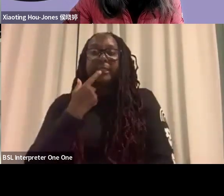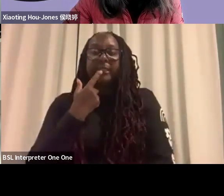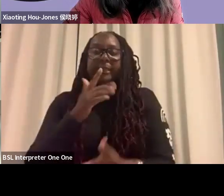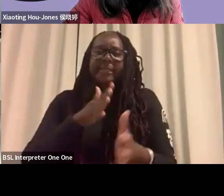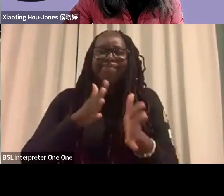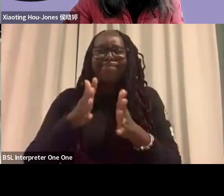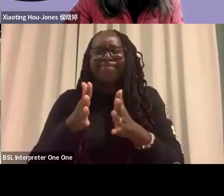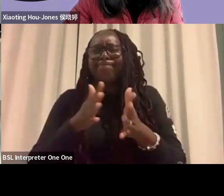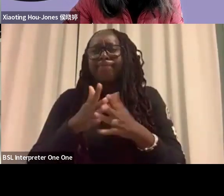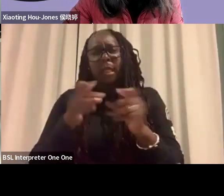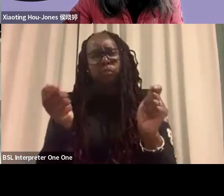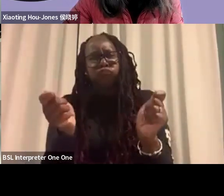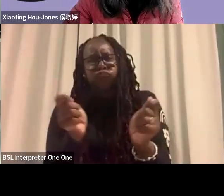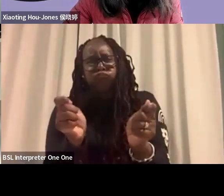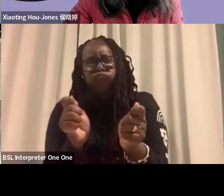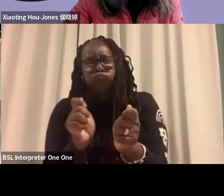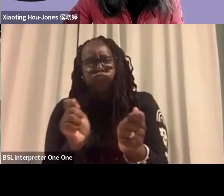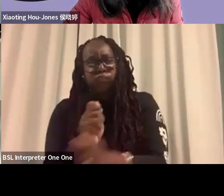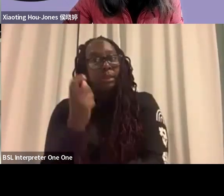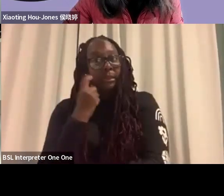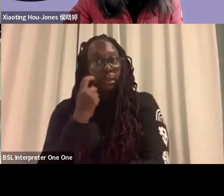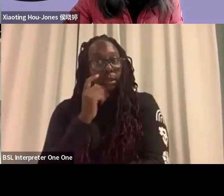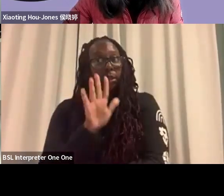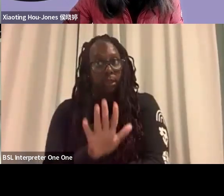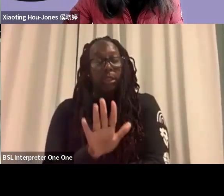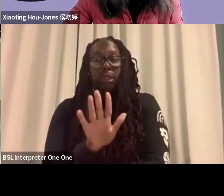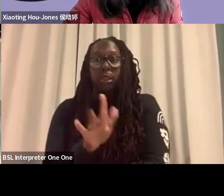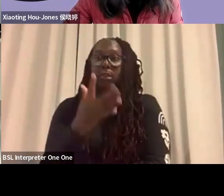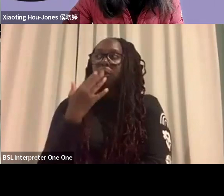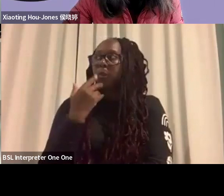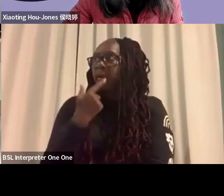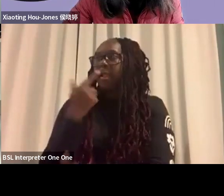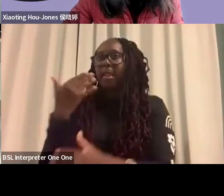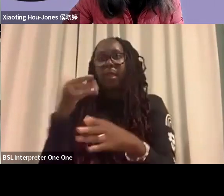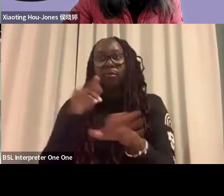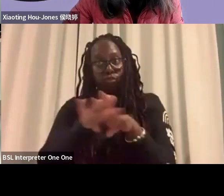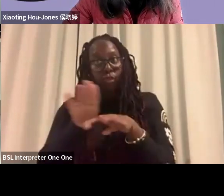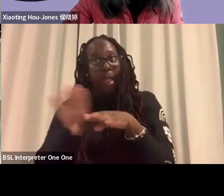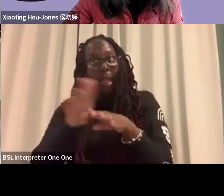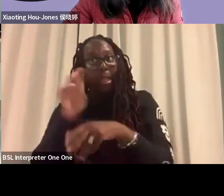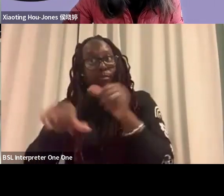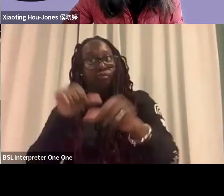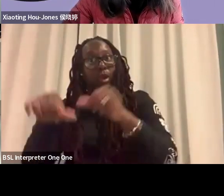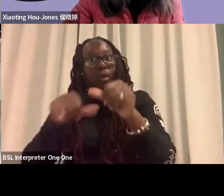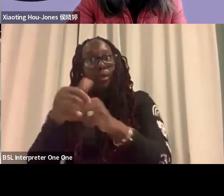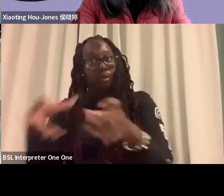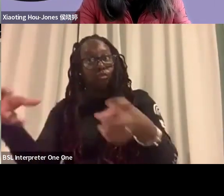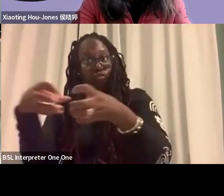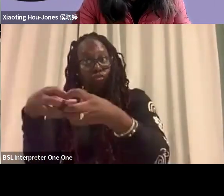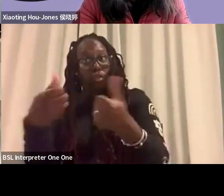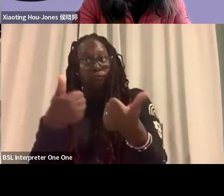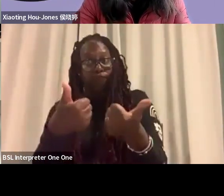were adopted easily when we were doing some action training with the analysis grid. So